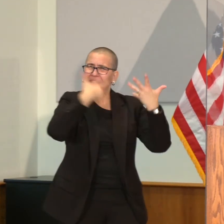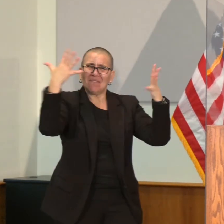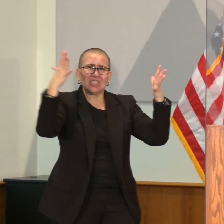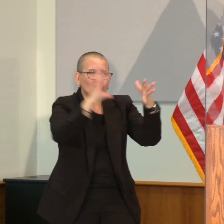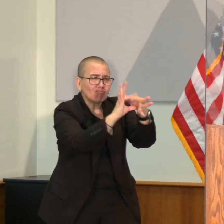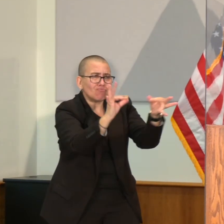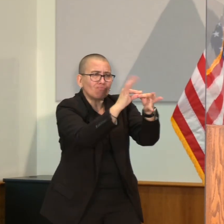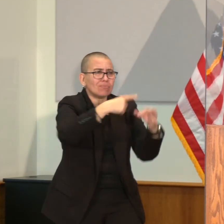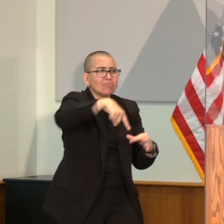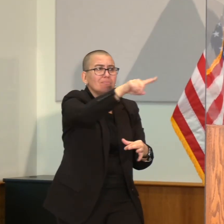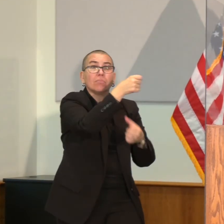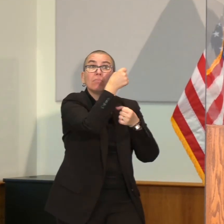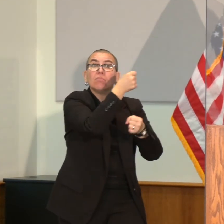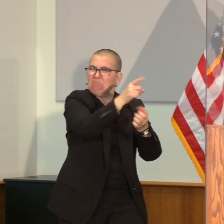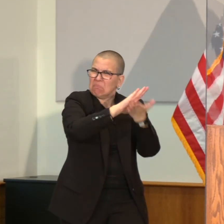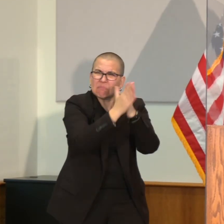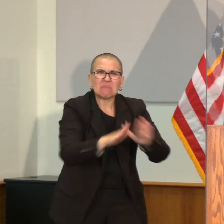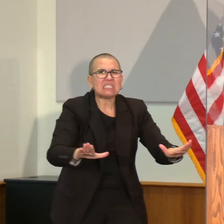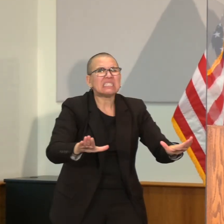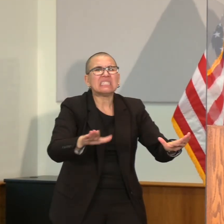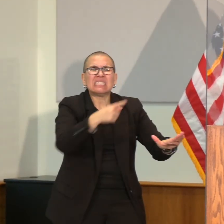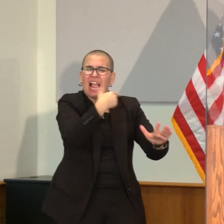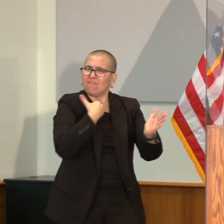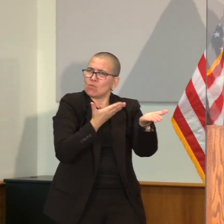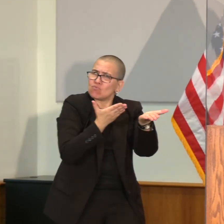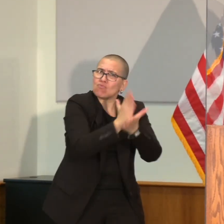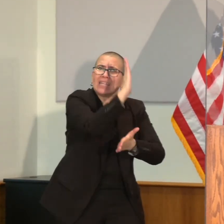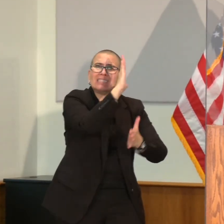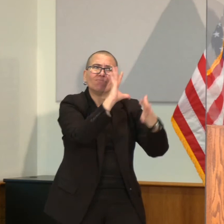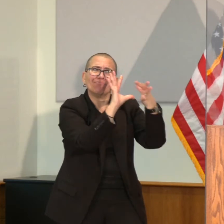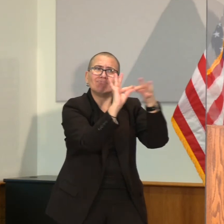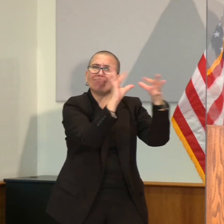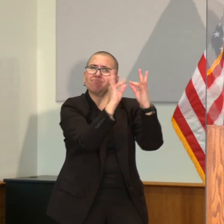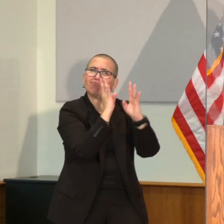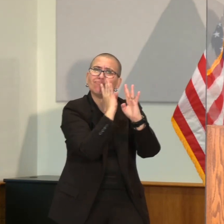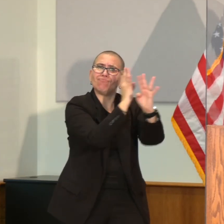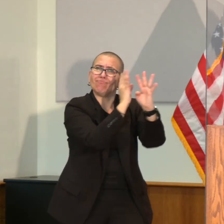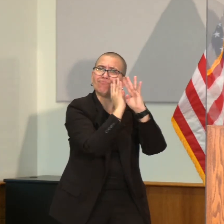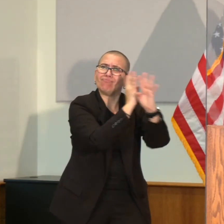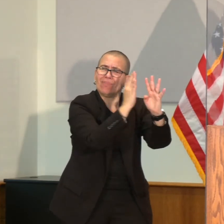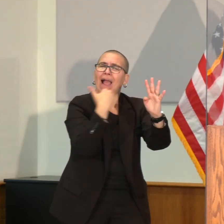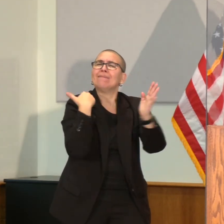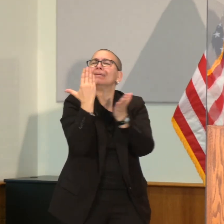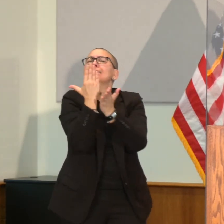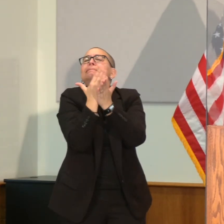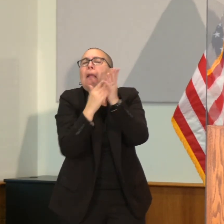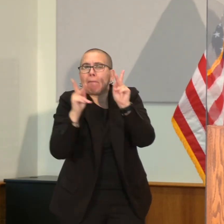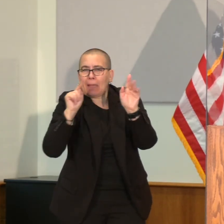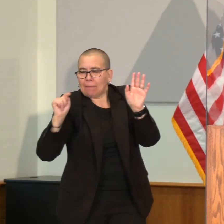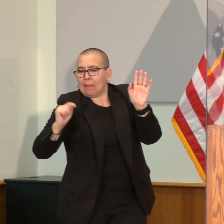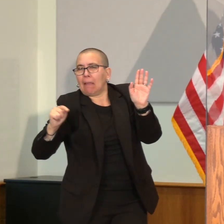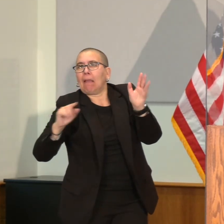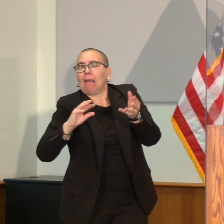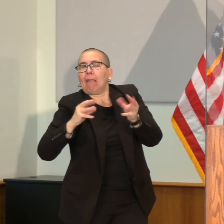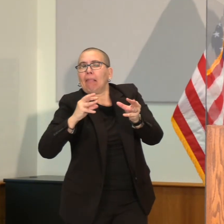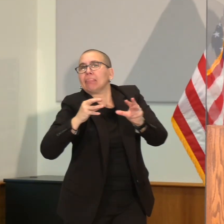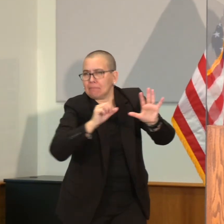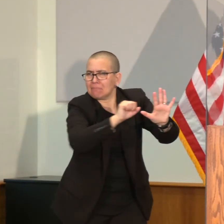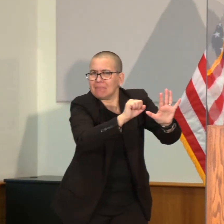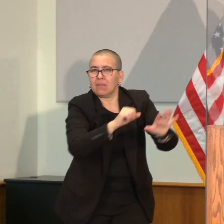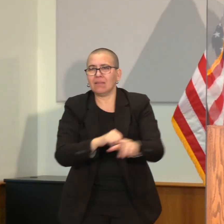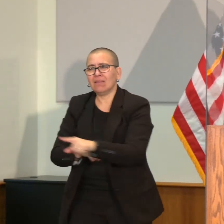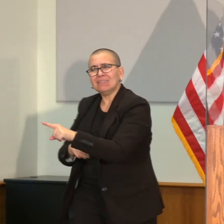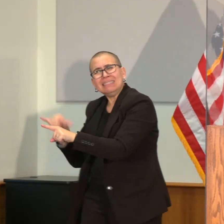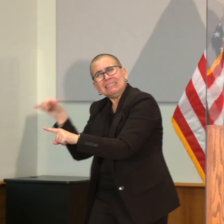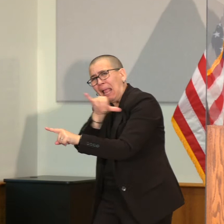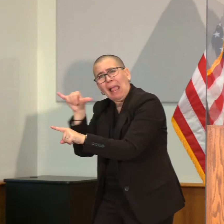there was conduct demonstrated by folks who made sure that there was no way you could misinterpret that peaceful protesters